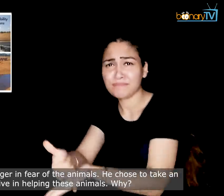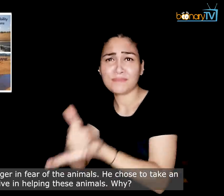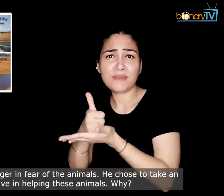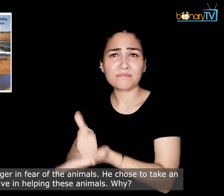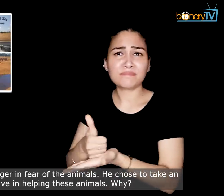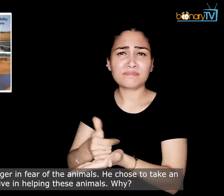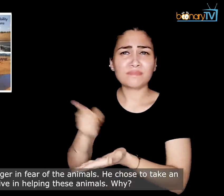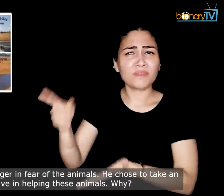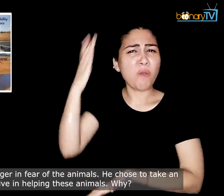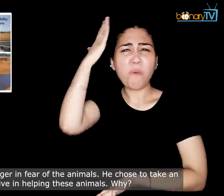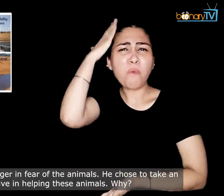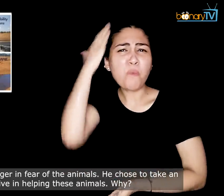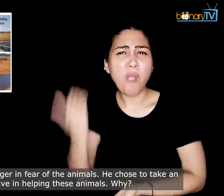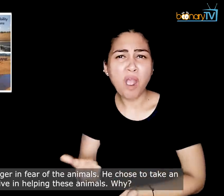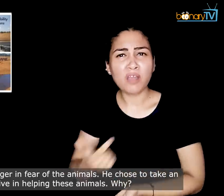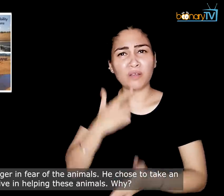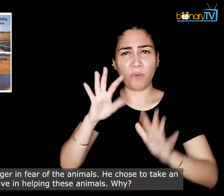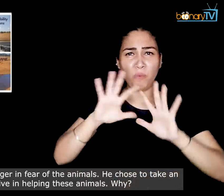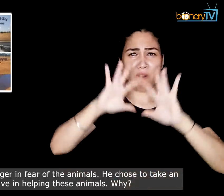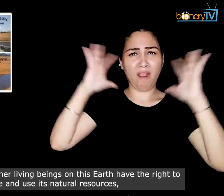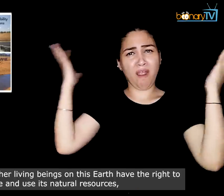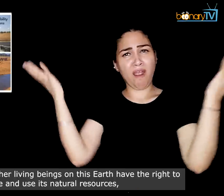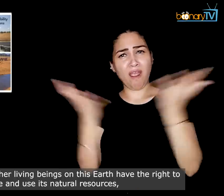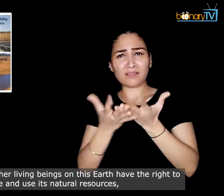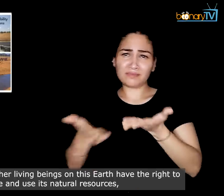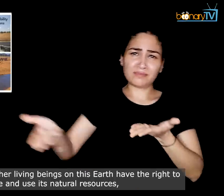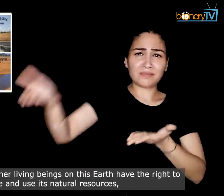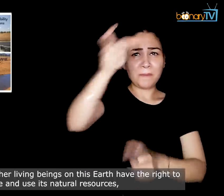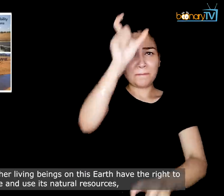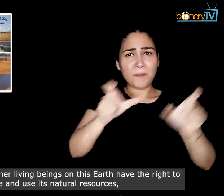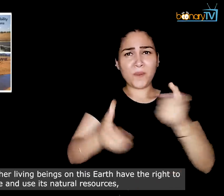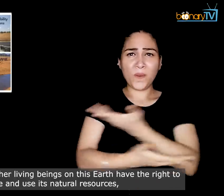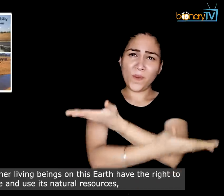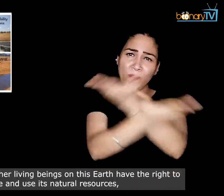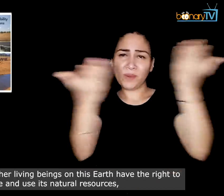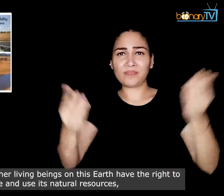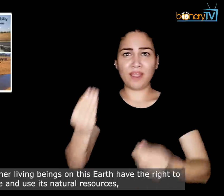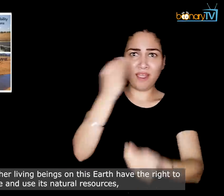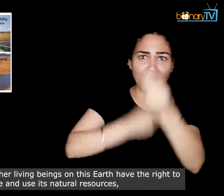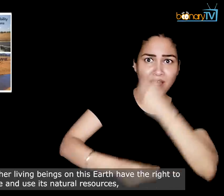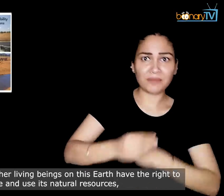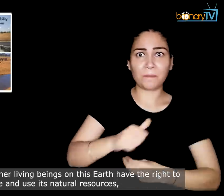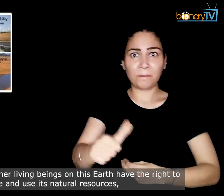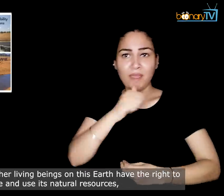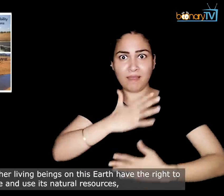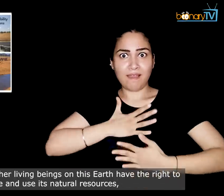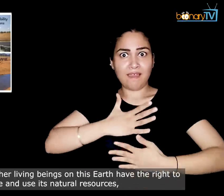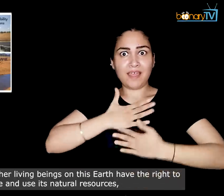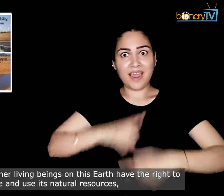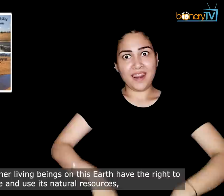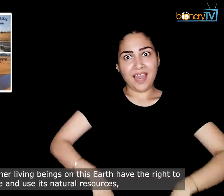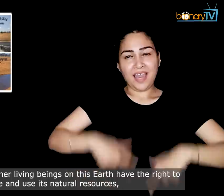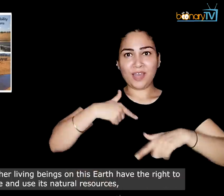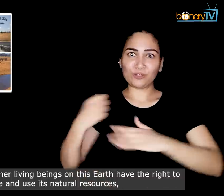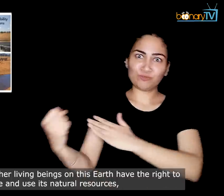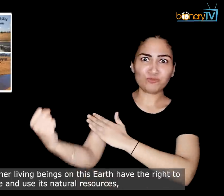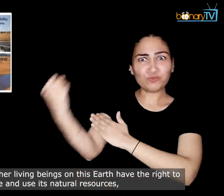animals. Why? Because just as other living beings on this earth have the right to live